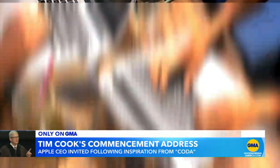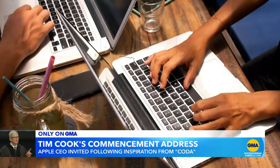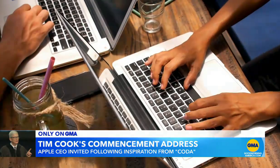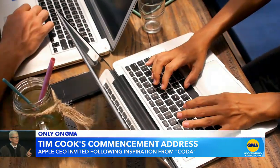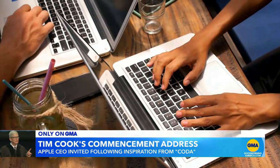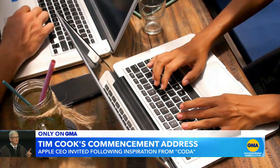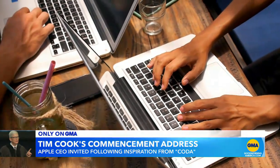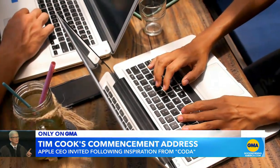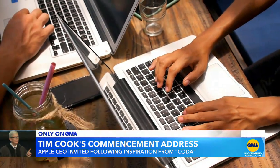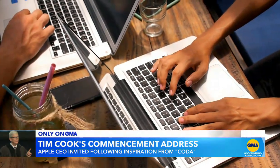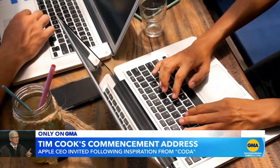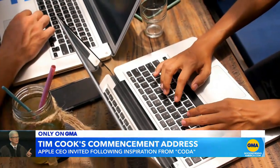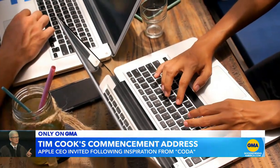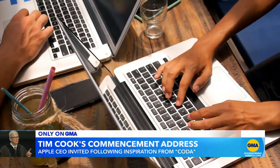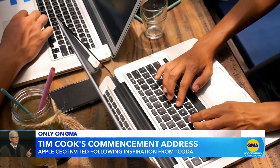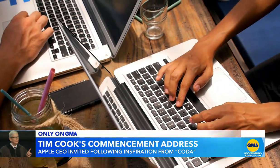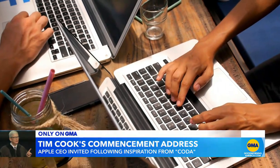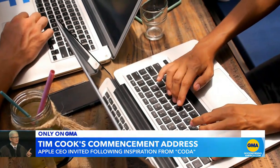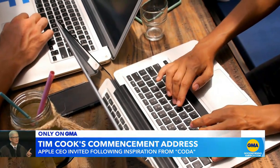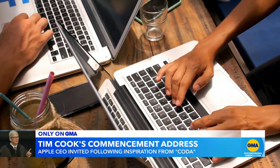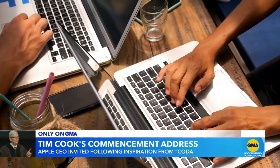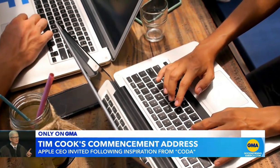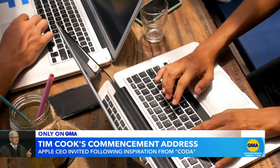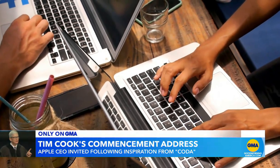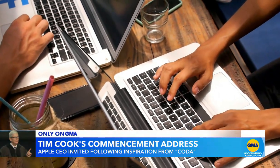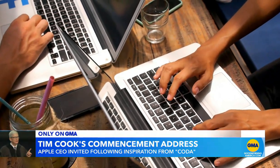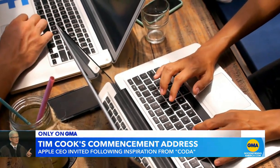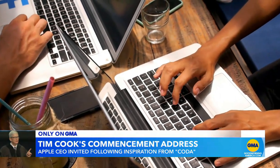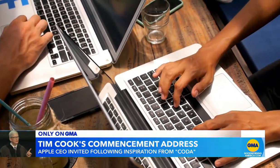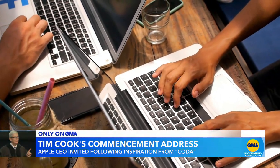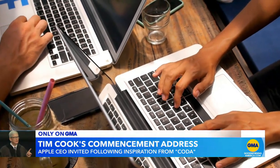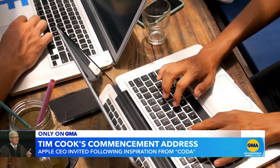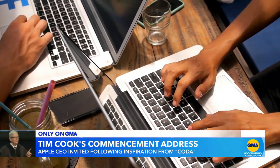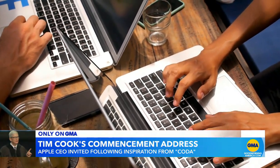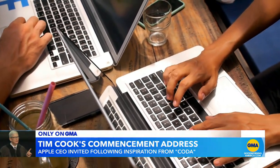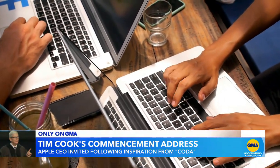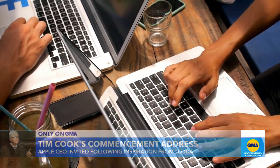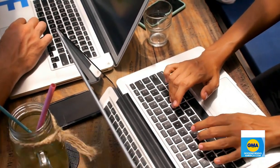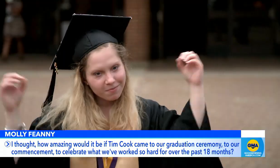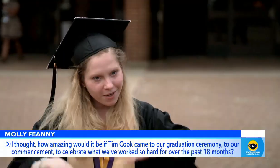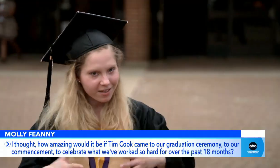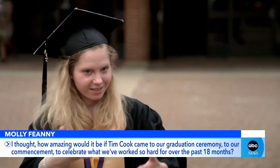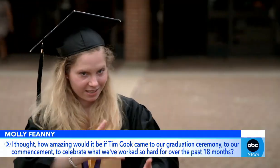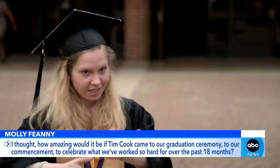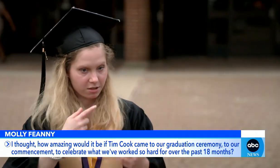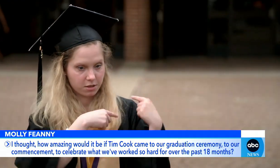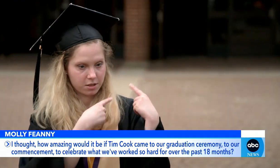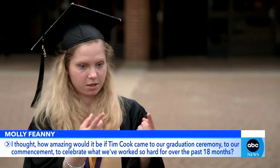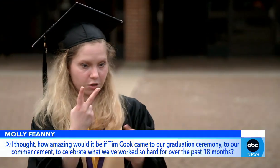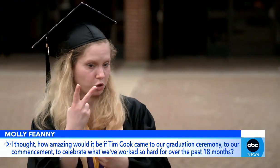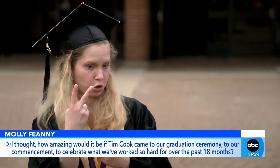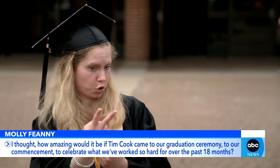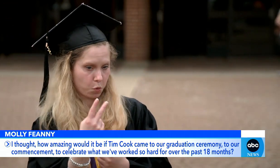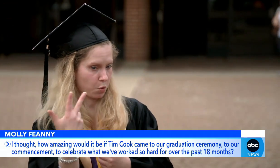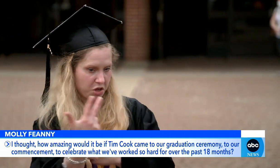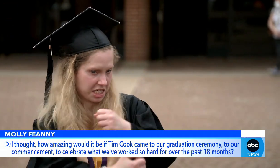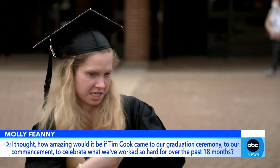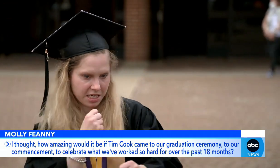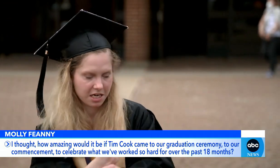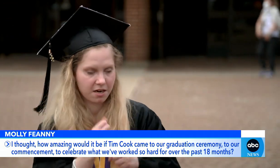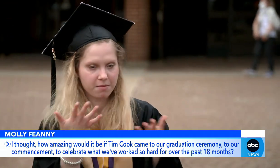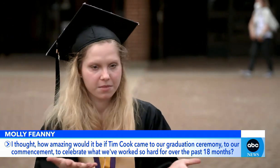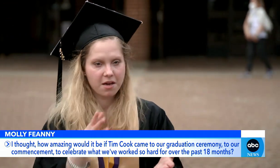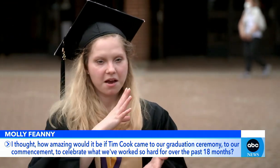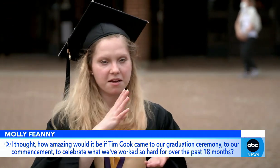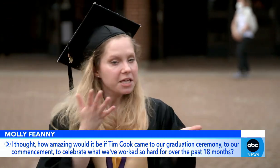and the Apple products that virtually helped her and other deaf students get through the pandemic. I thought, how amazing would it be if Tim